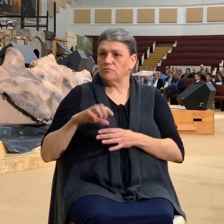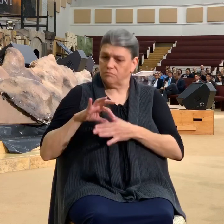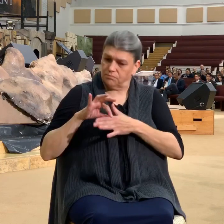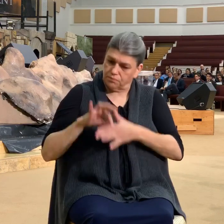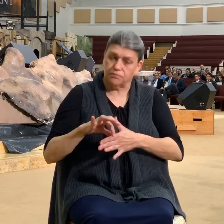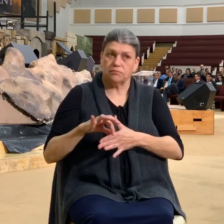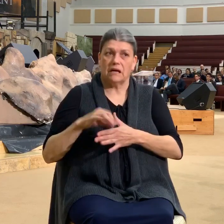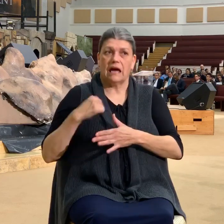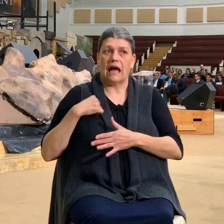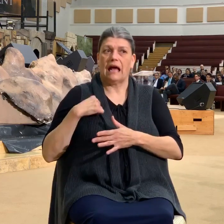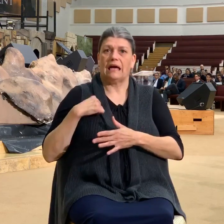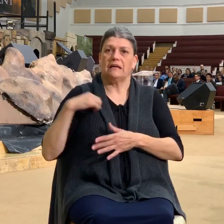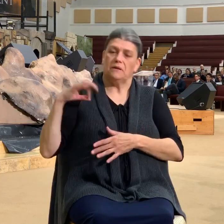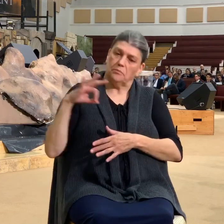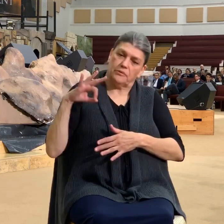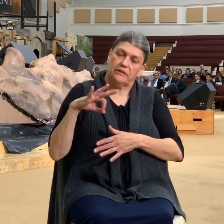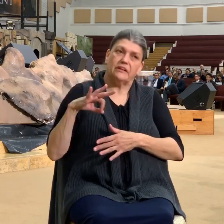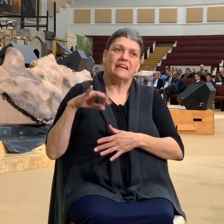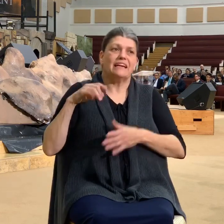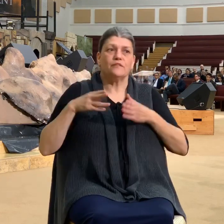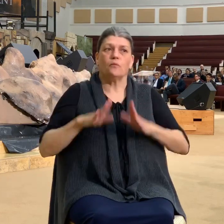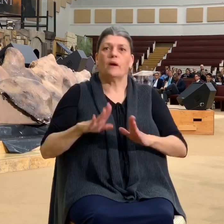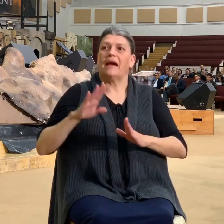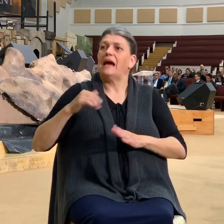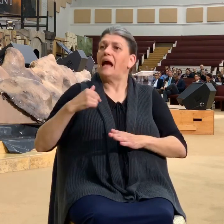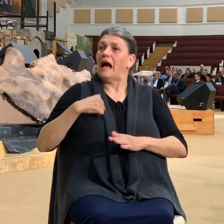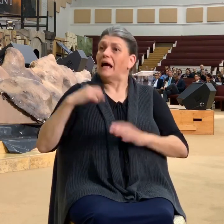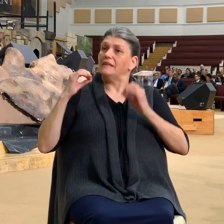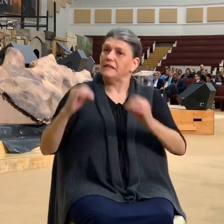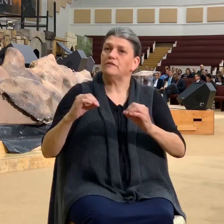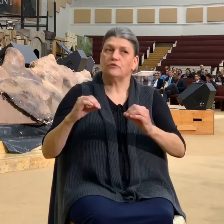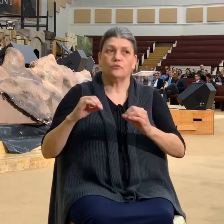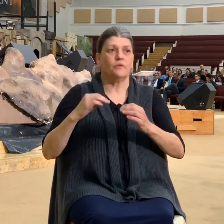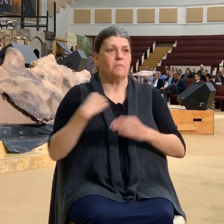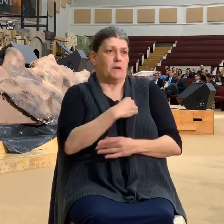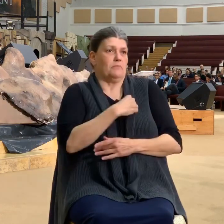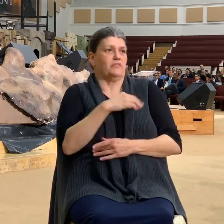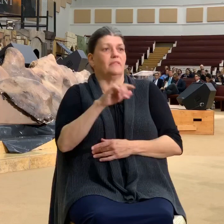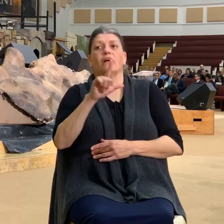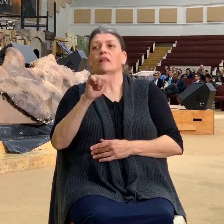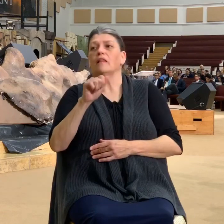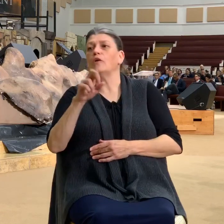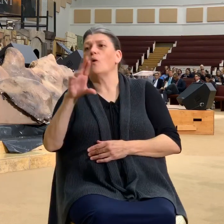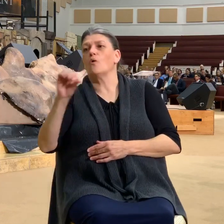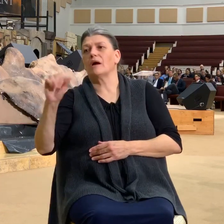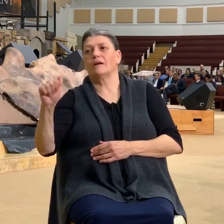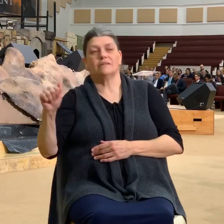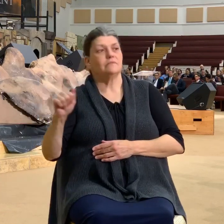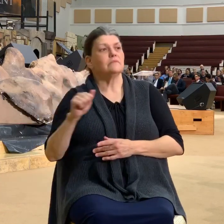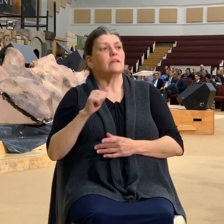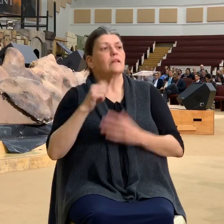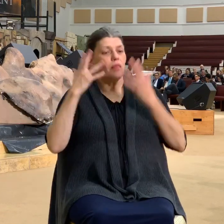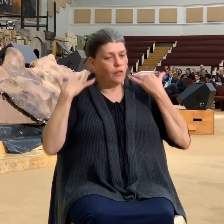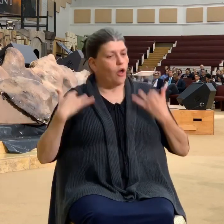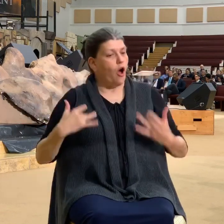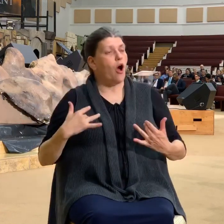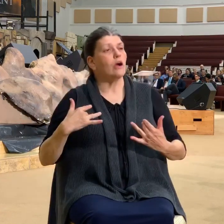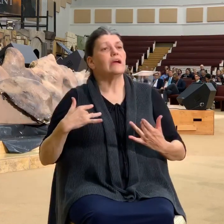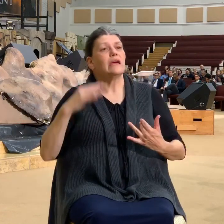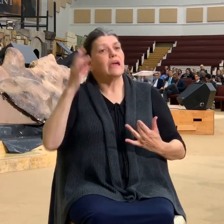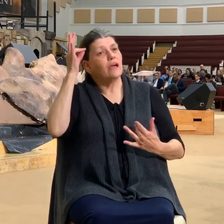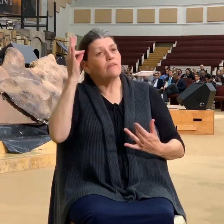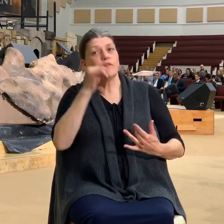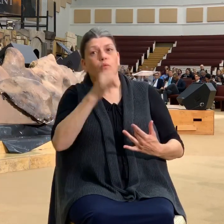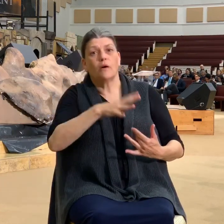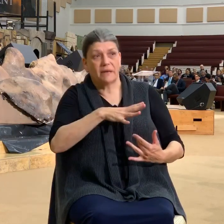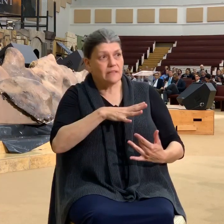minister, this is the way I teach it to the members of La Roca, is the long hair of the woman